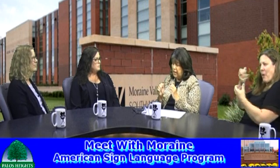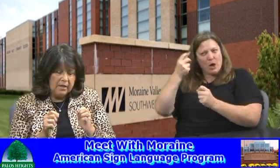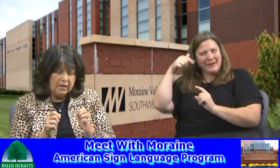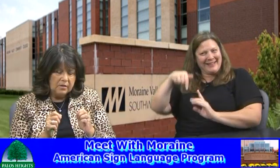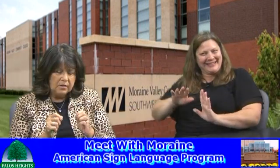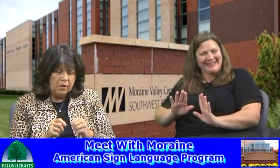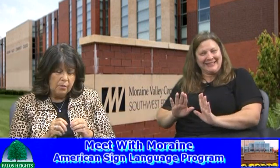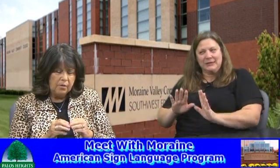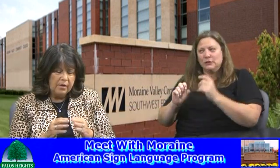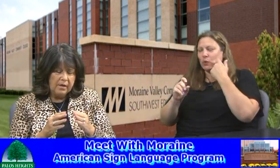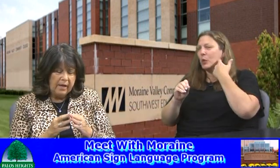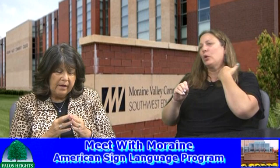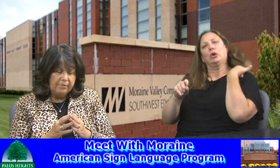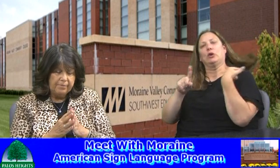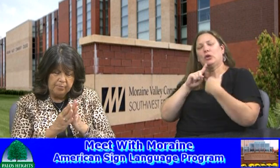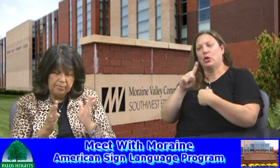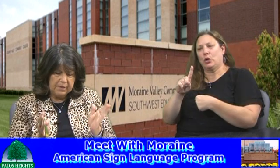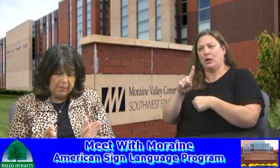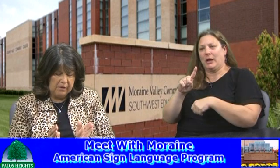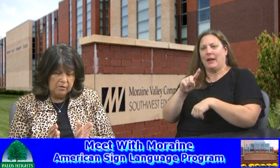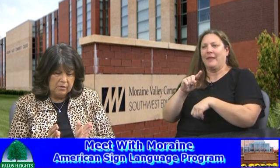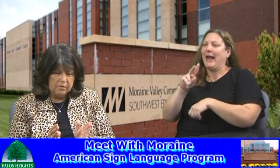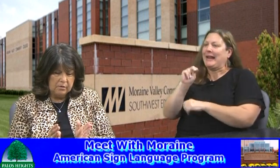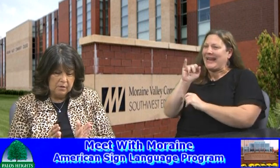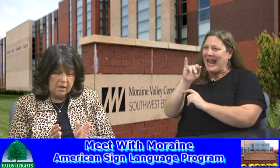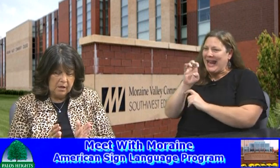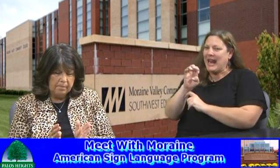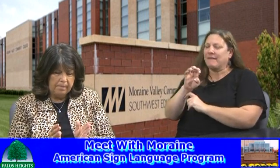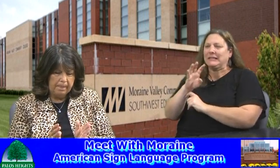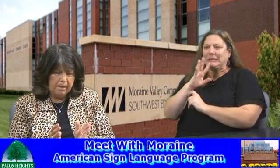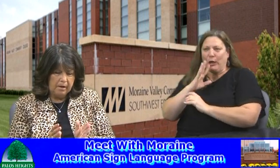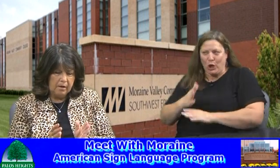this. So the native speakers